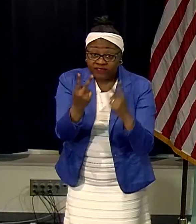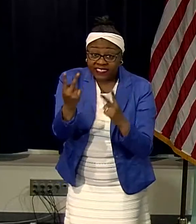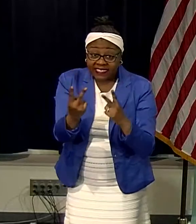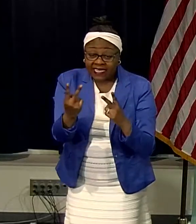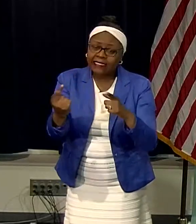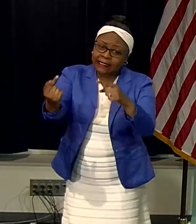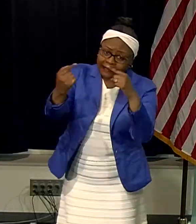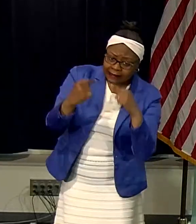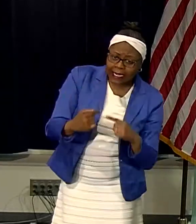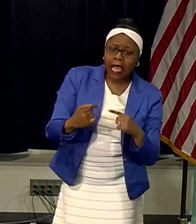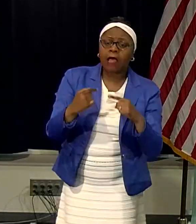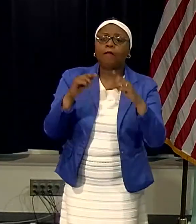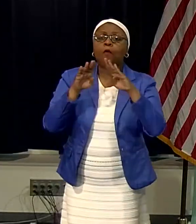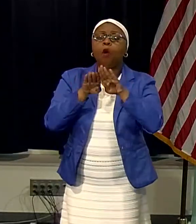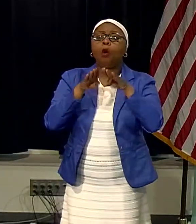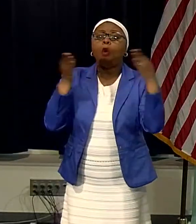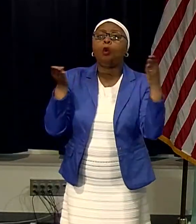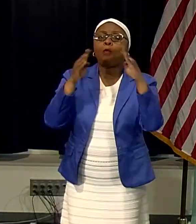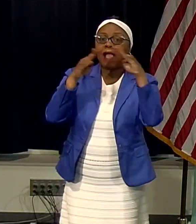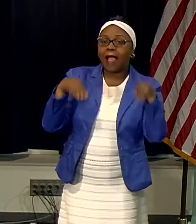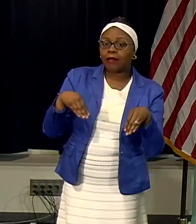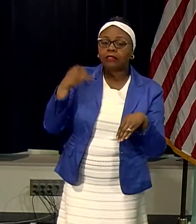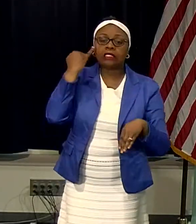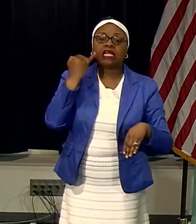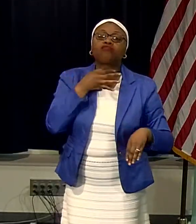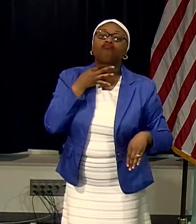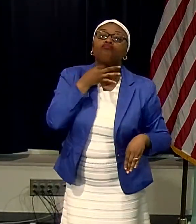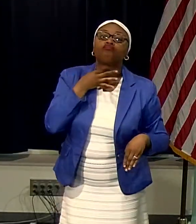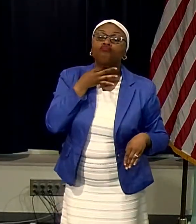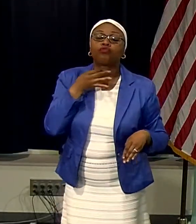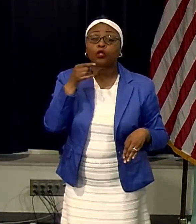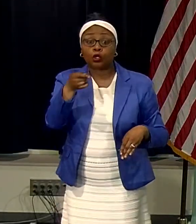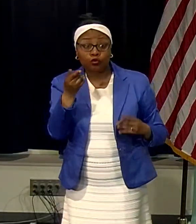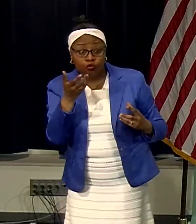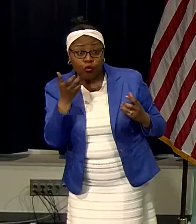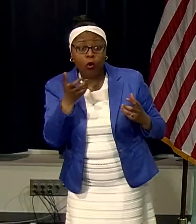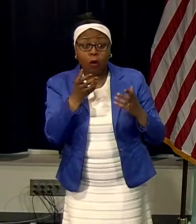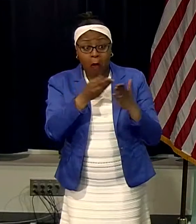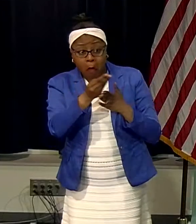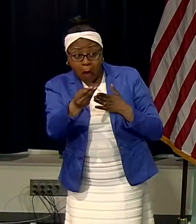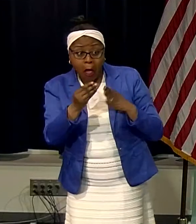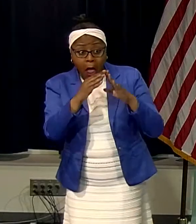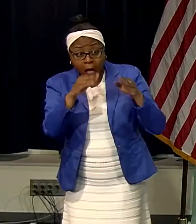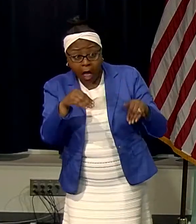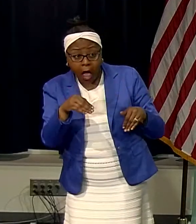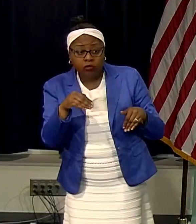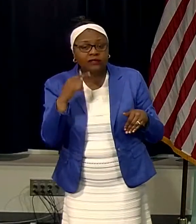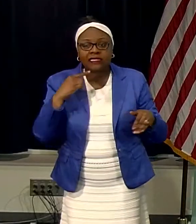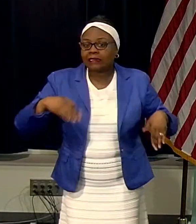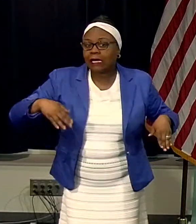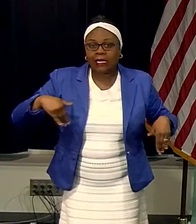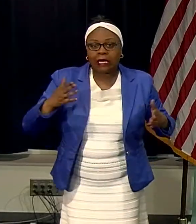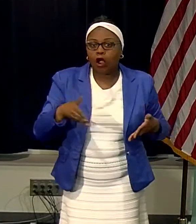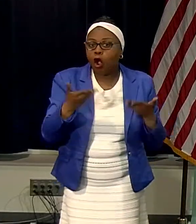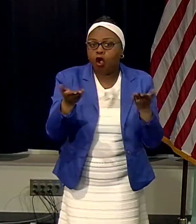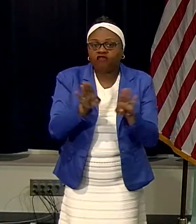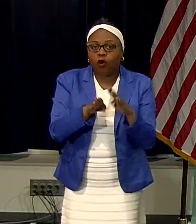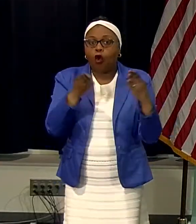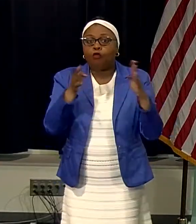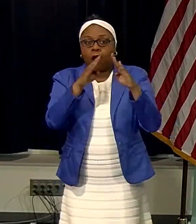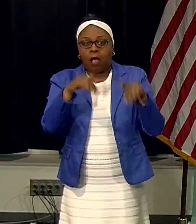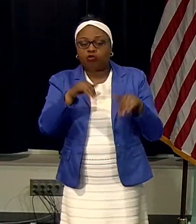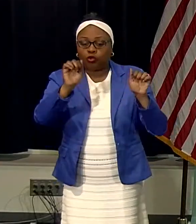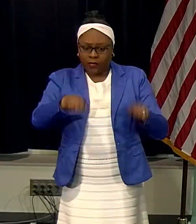scheduled. So if the house that you are looking to purchase is not offered for an open house, which is free to our public, you can also schedule